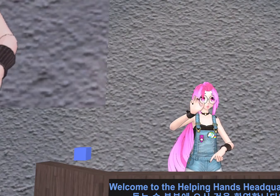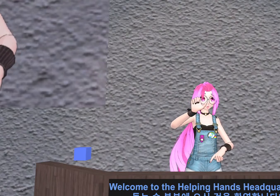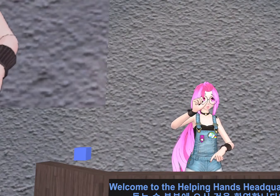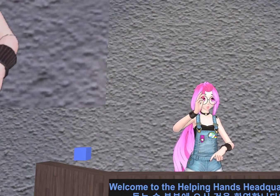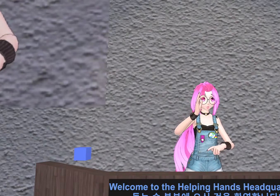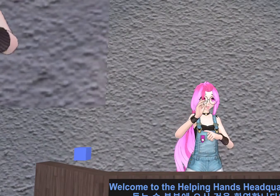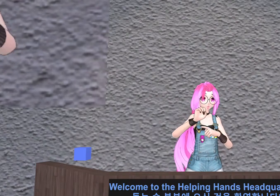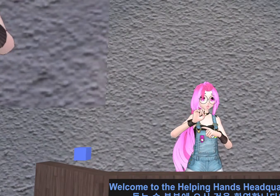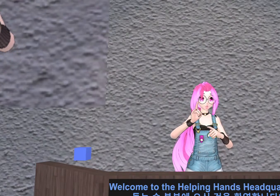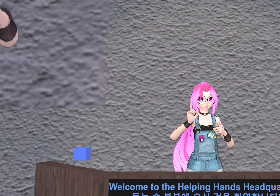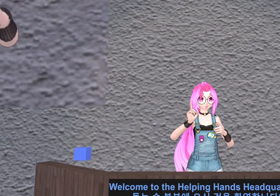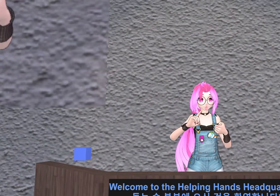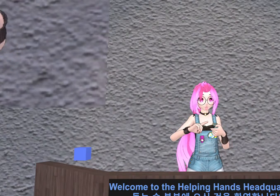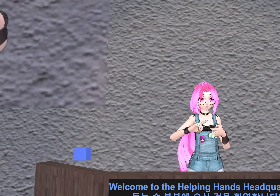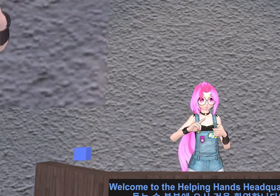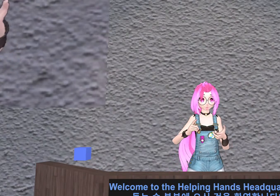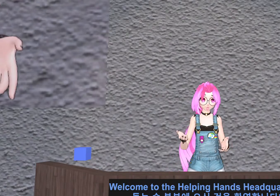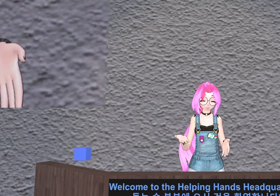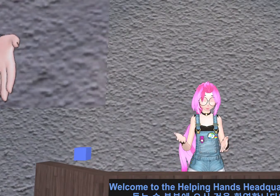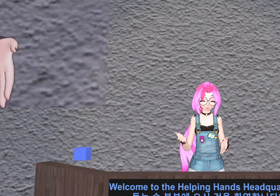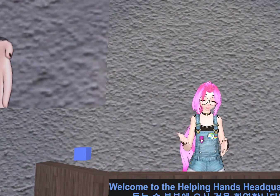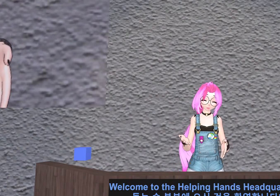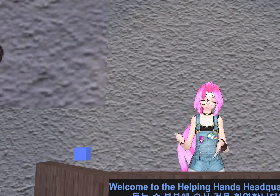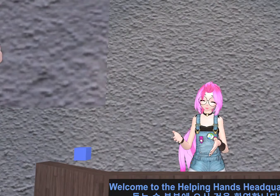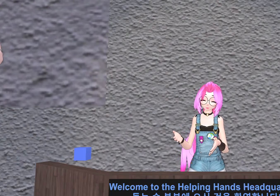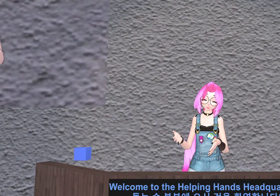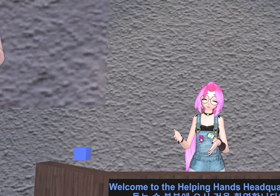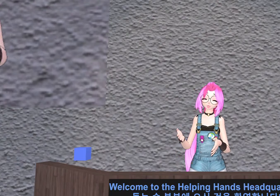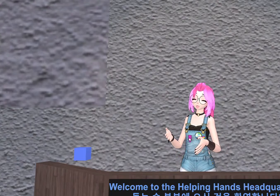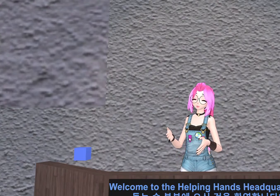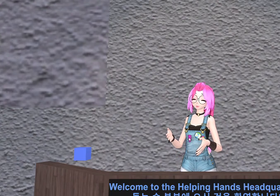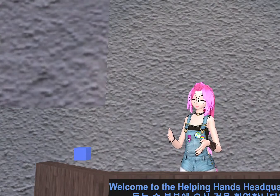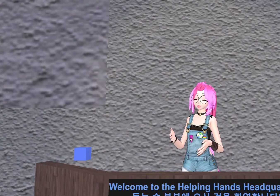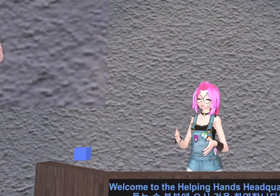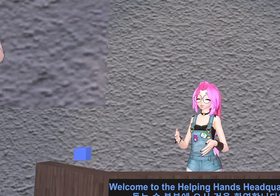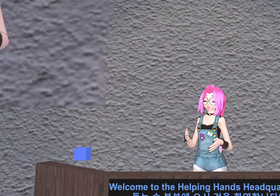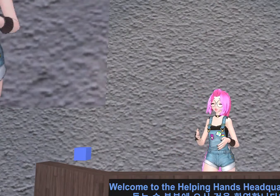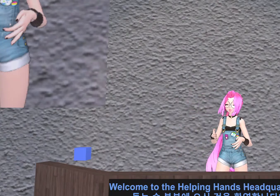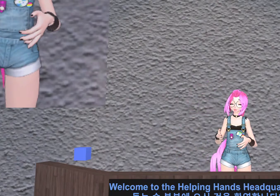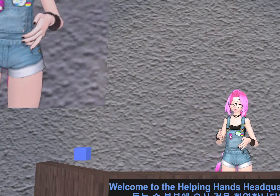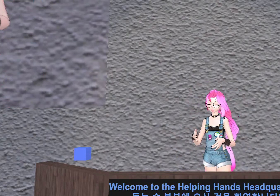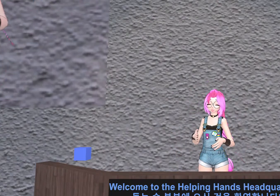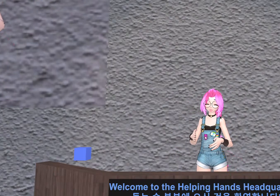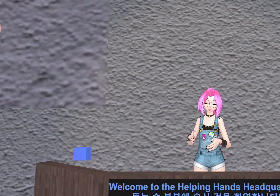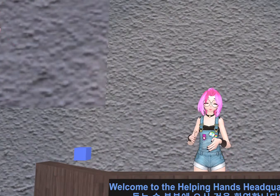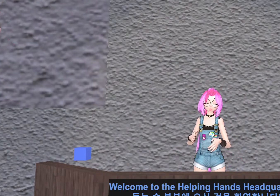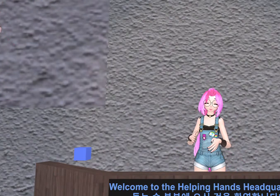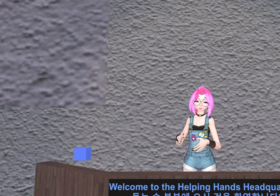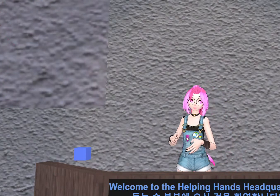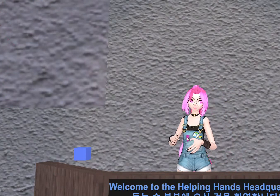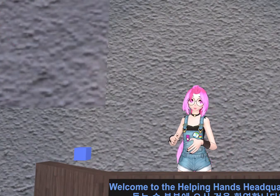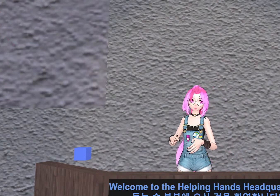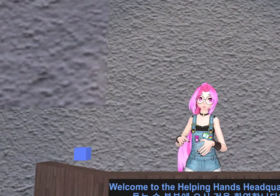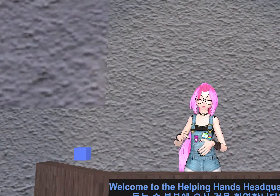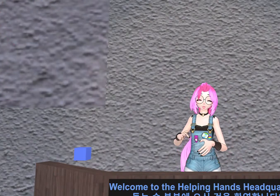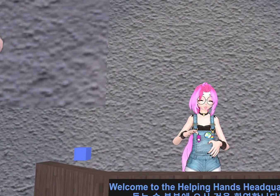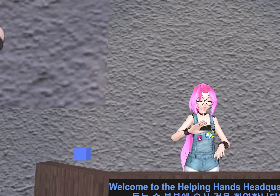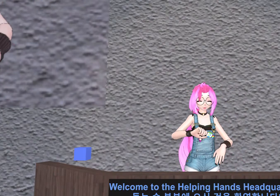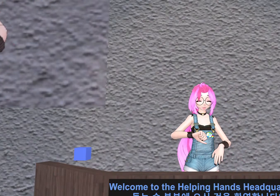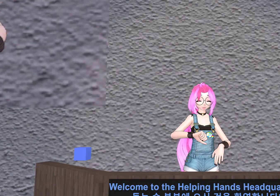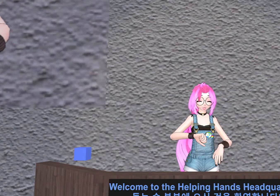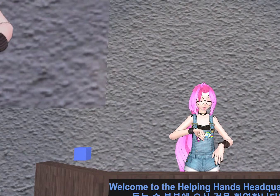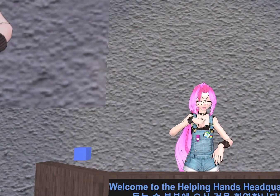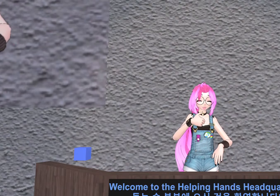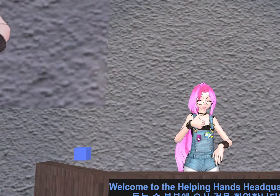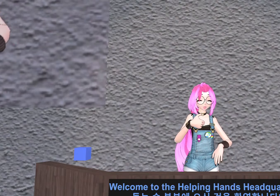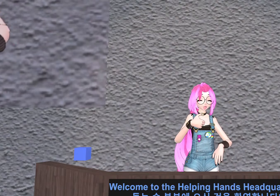well. ACE, you can shorten it. Yep. Okay, so let's go over that again. Okay?